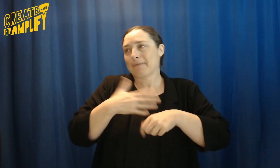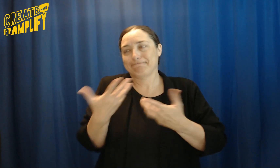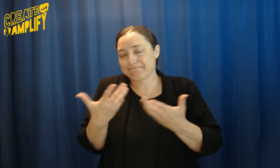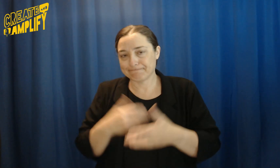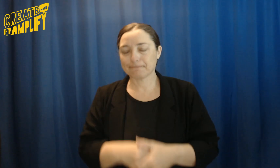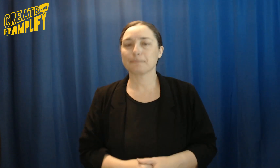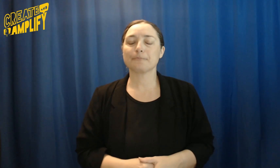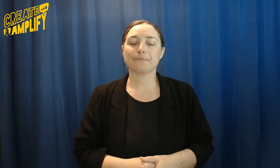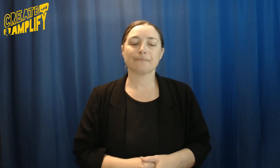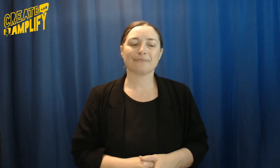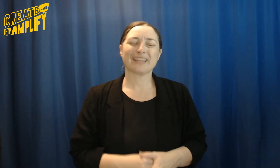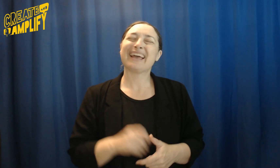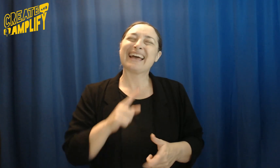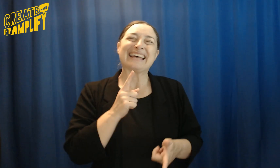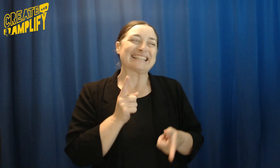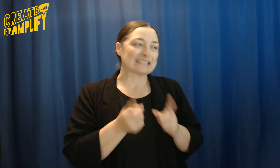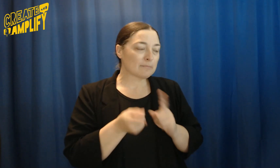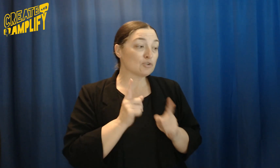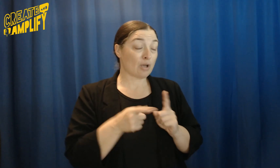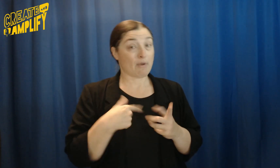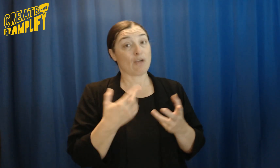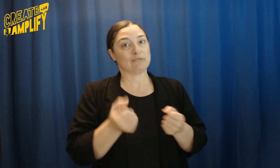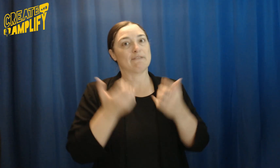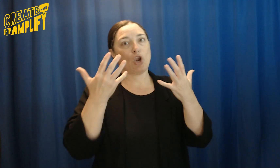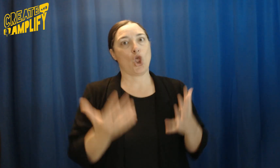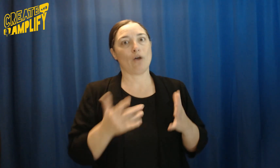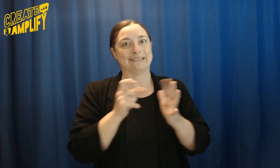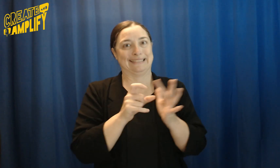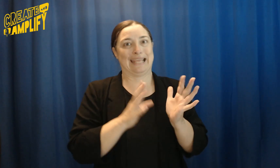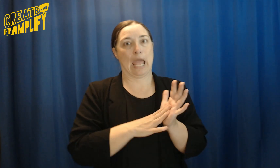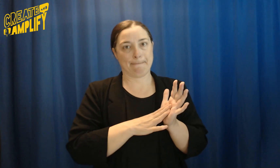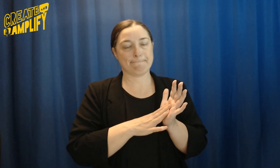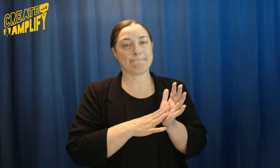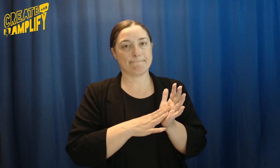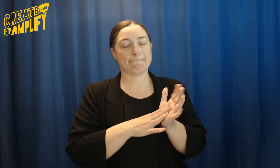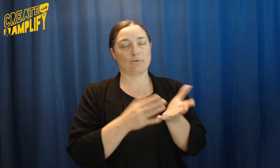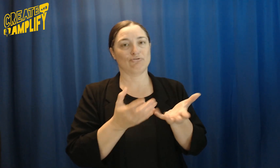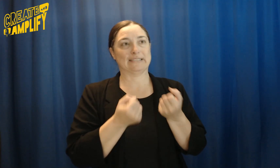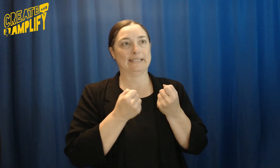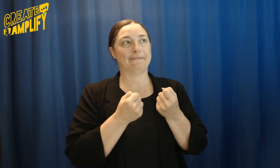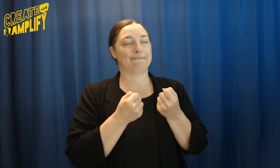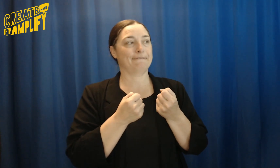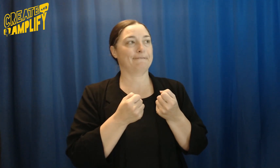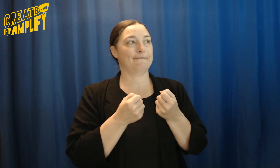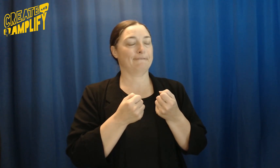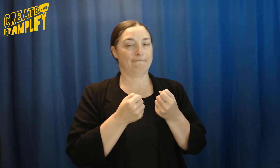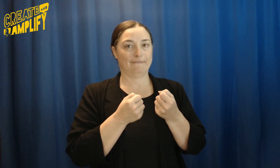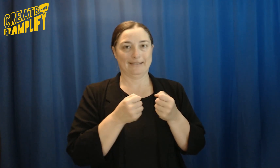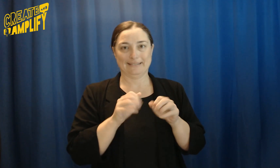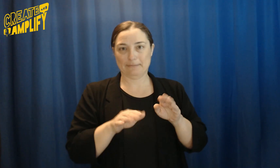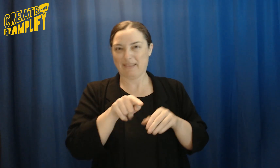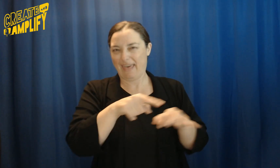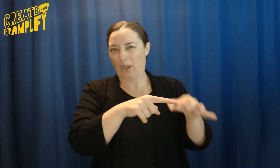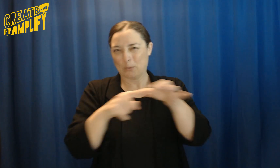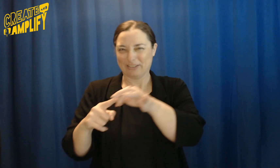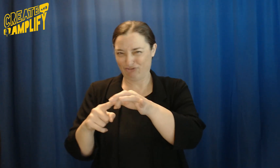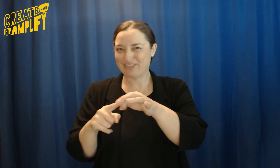I get DMs a lot that are similar to that question in Michelle's talk. They're kind